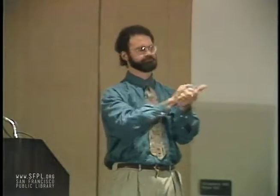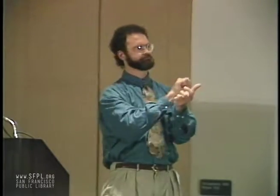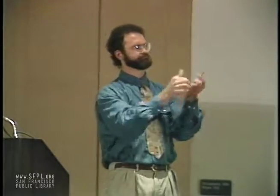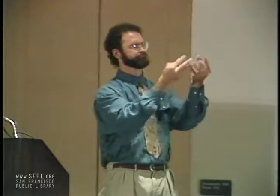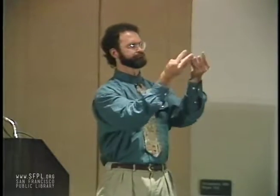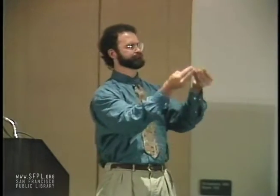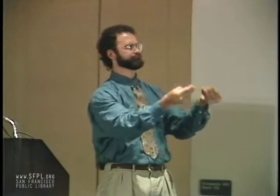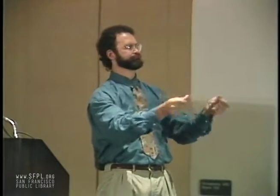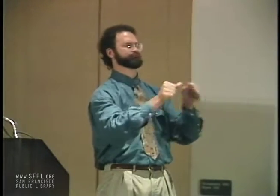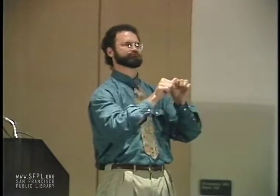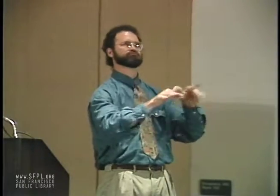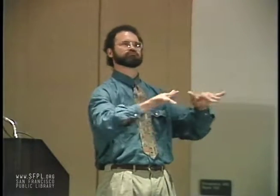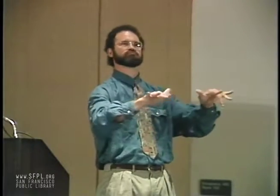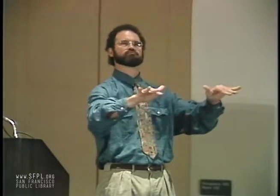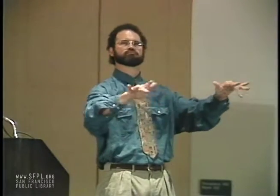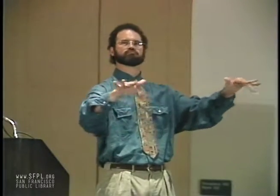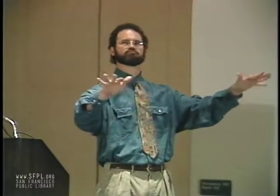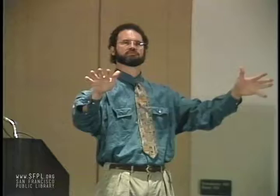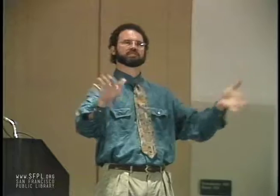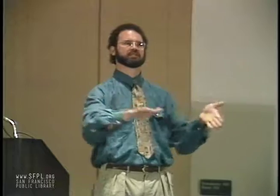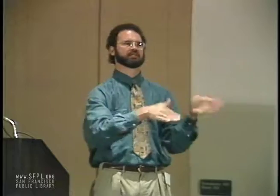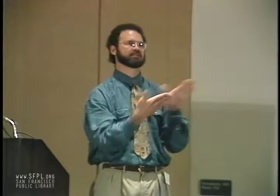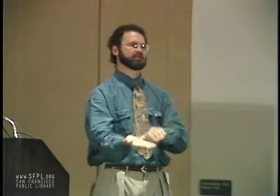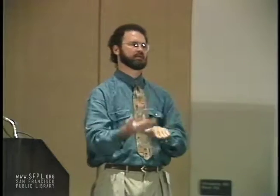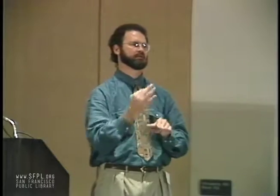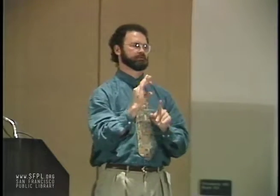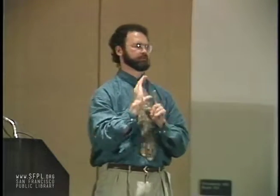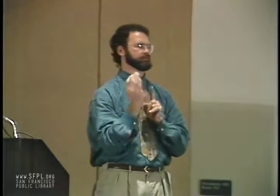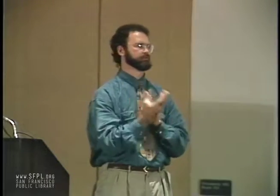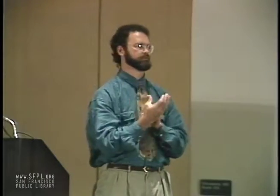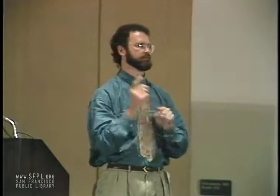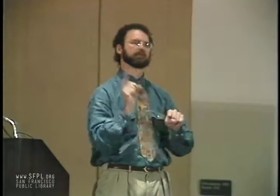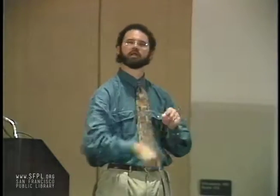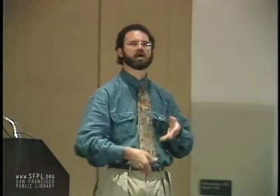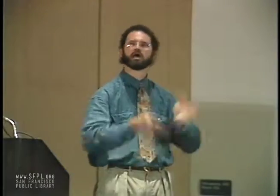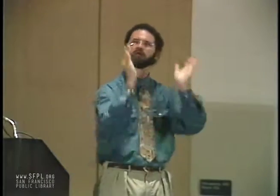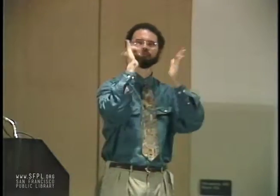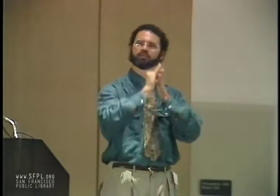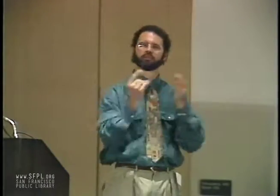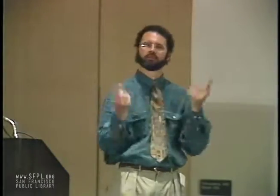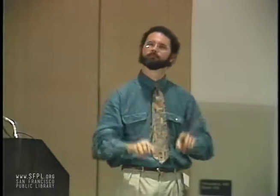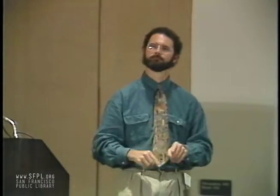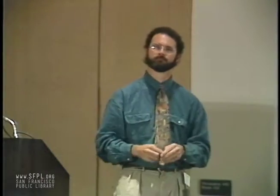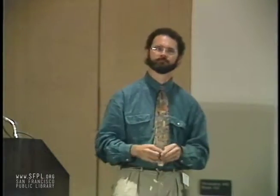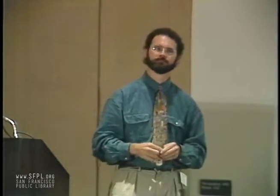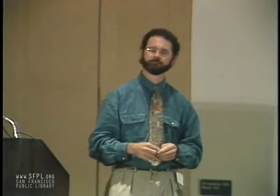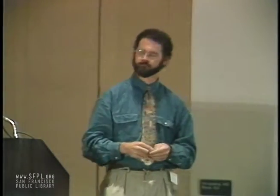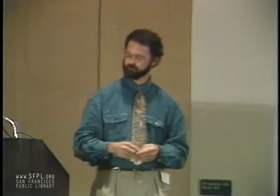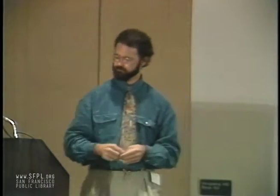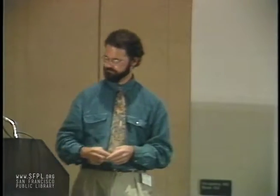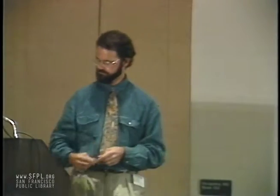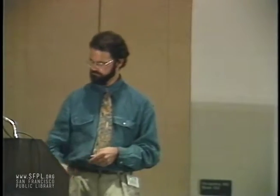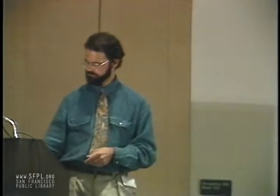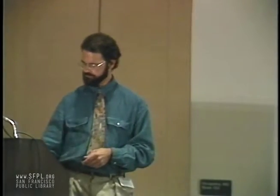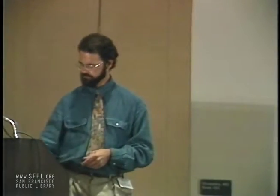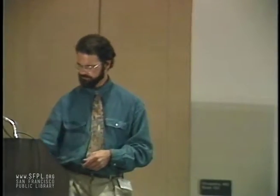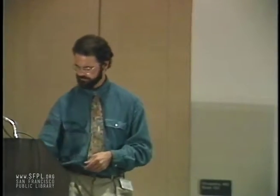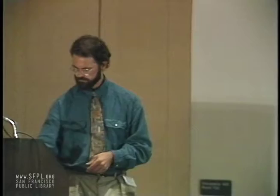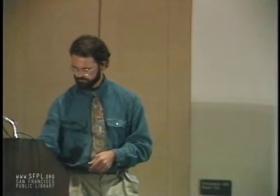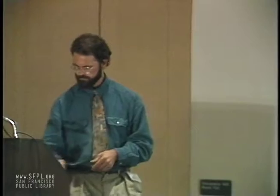identity, and that that should never be destroyed. We cannot allow the death of a culture.